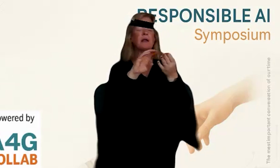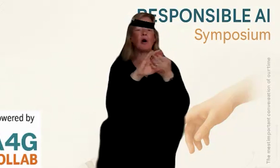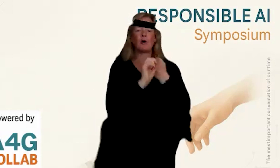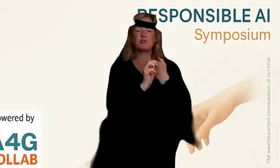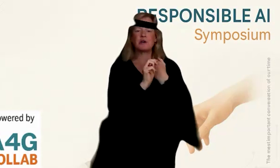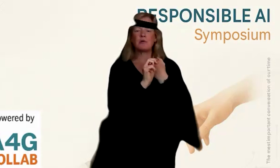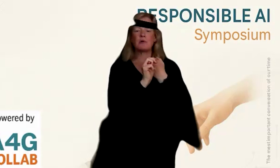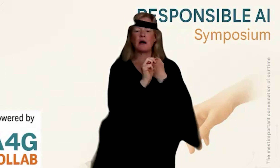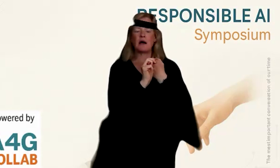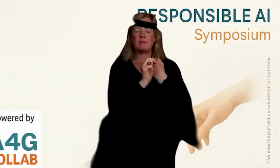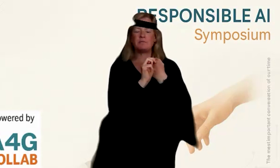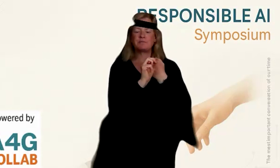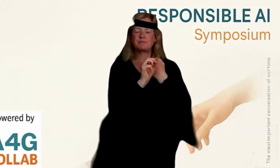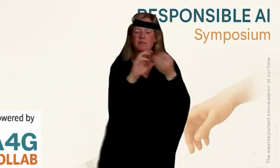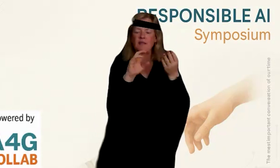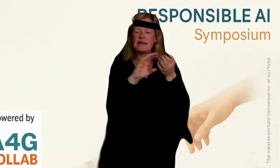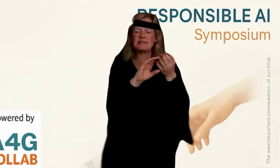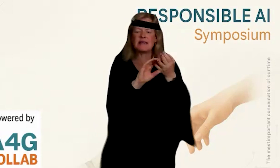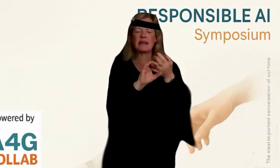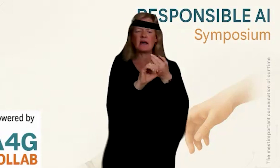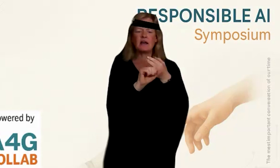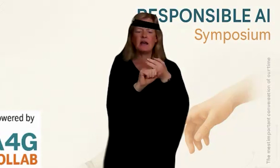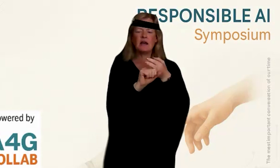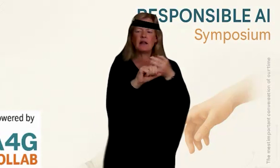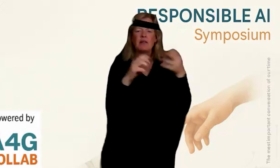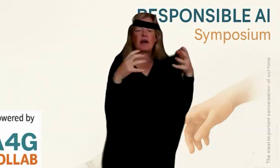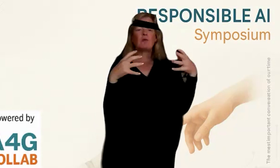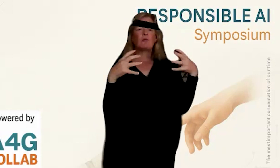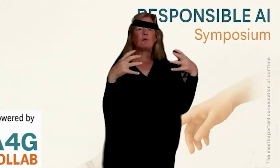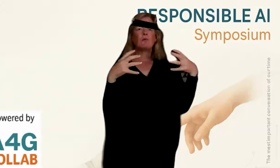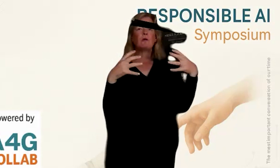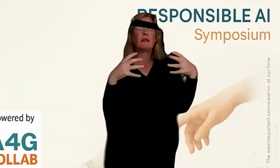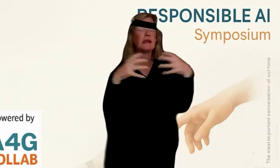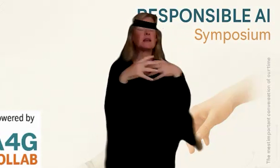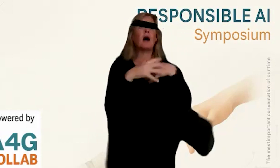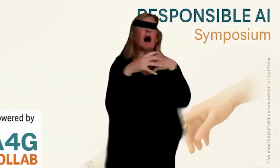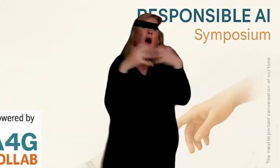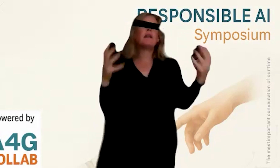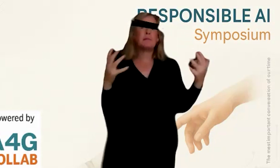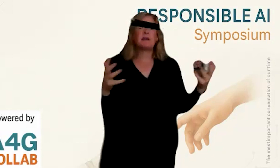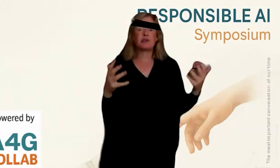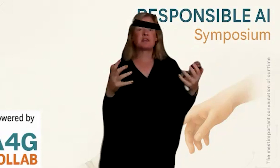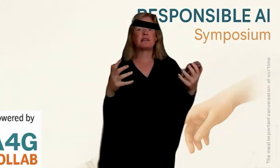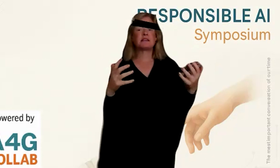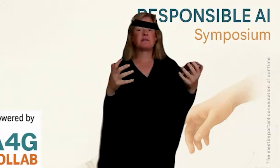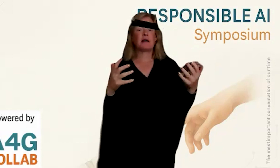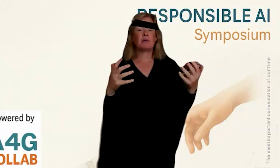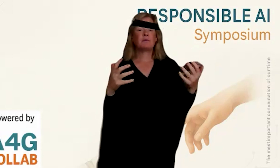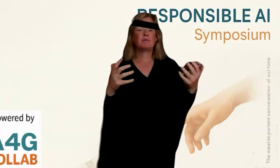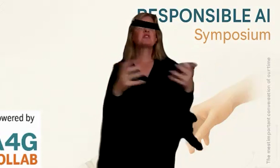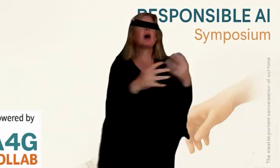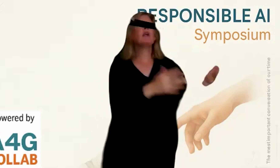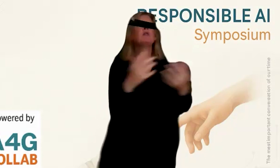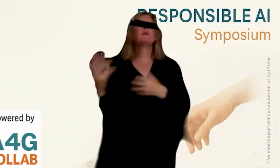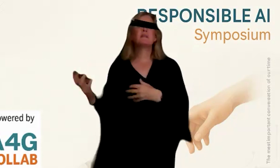share, but also it's data that is unambiguously